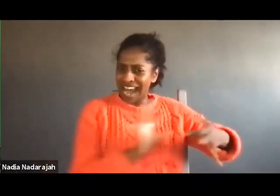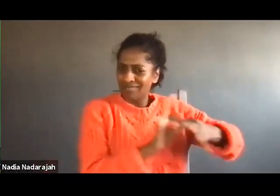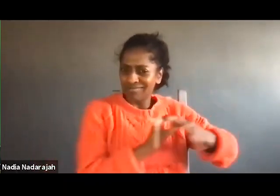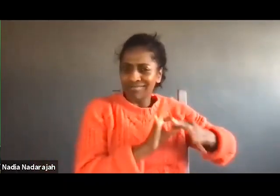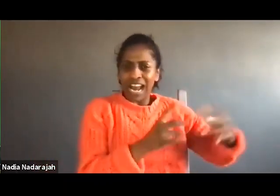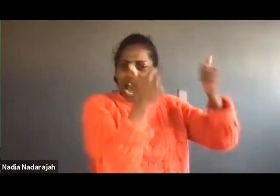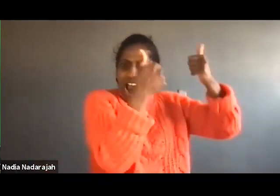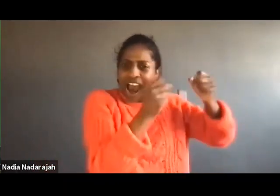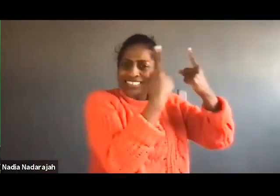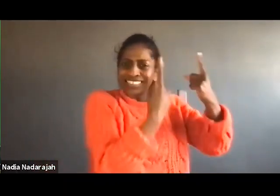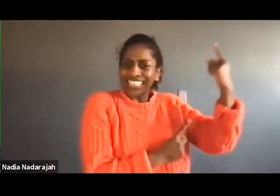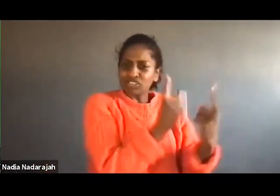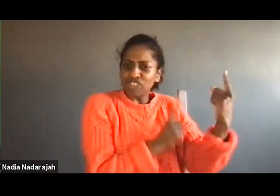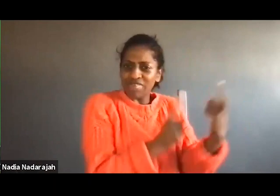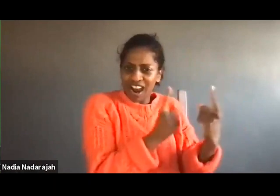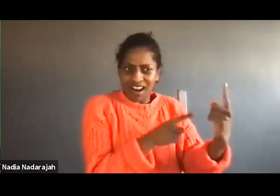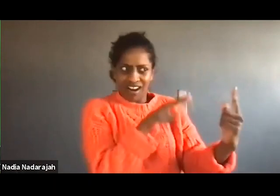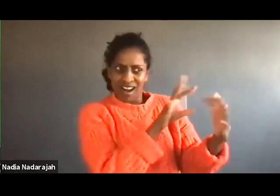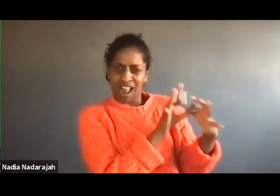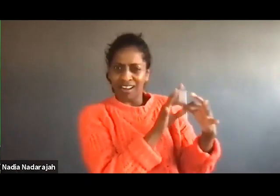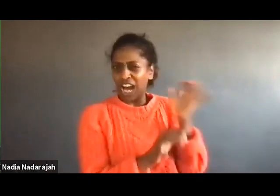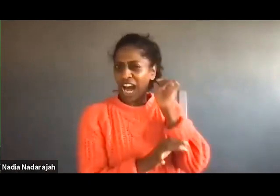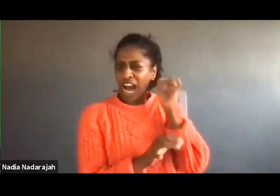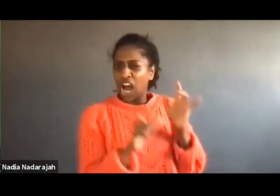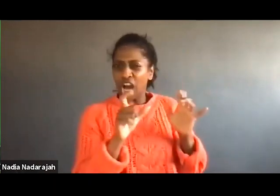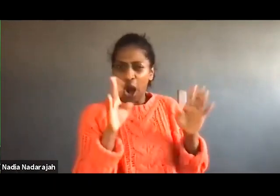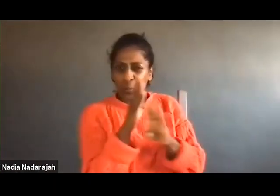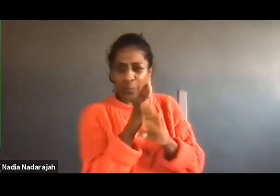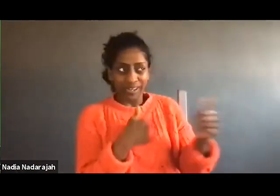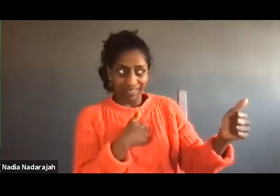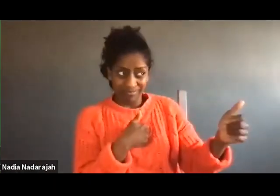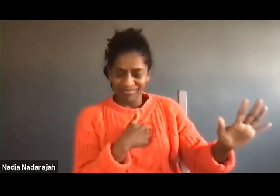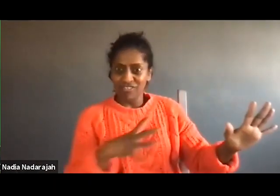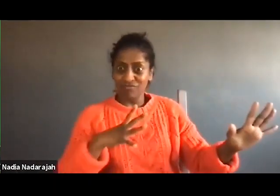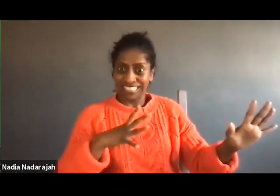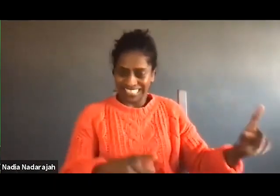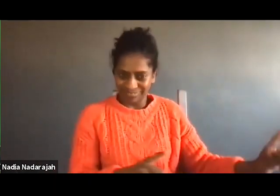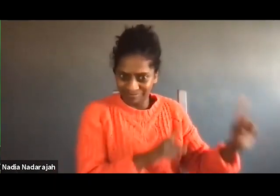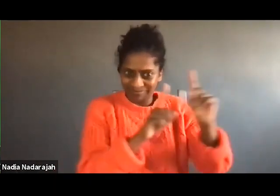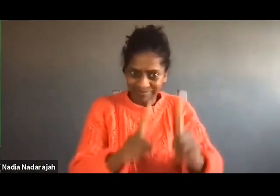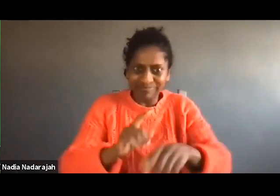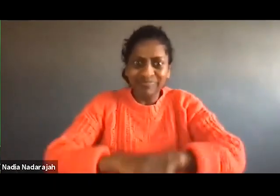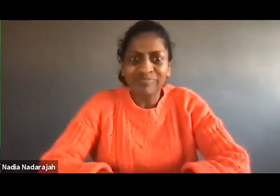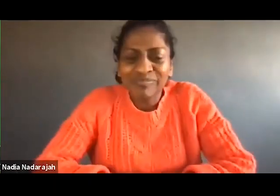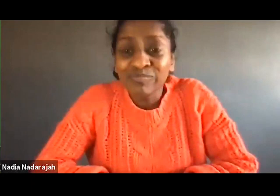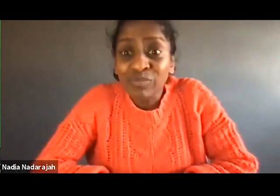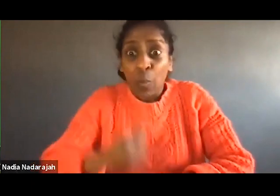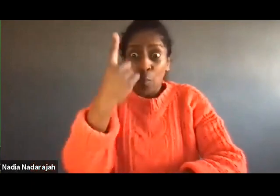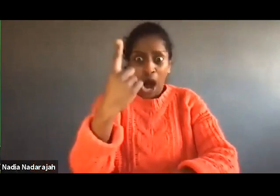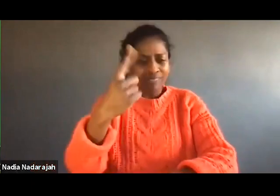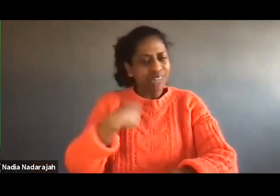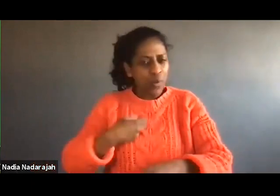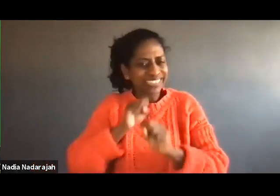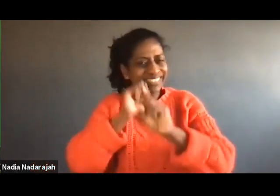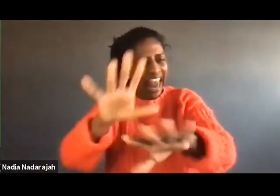to, become really. And I share these ideas with my interpreter. And then it's a way of working together